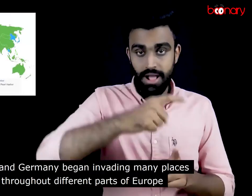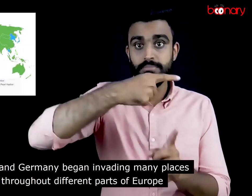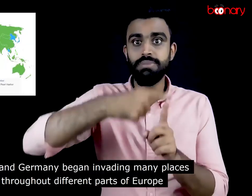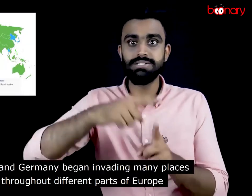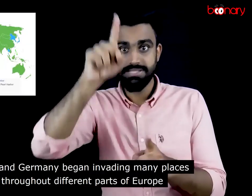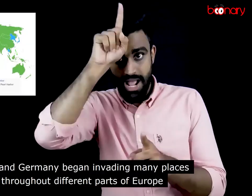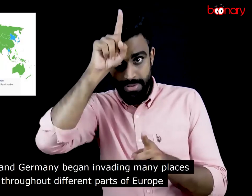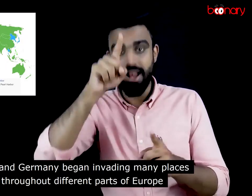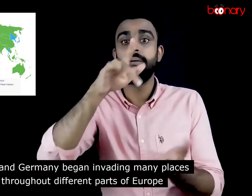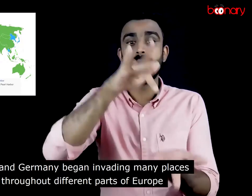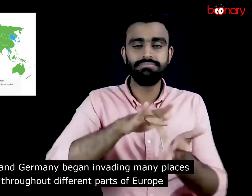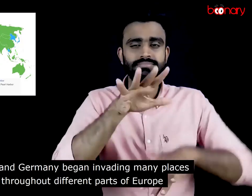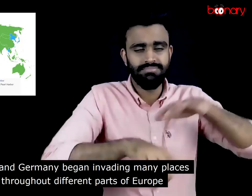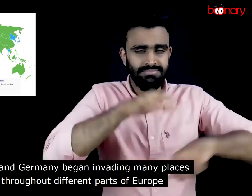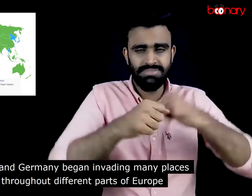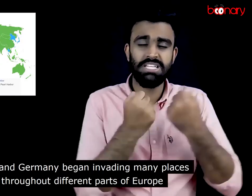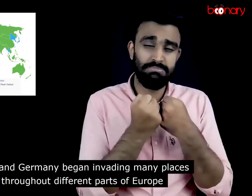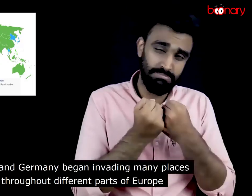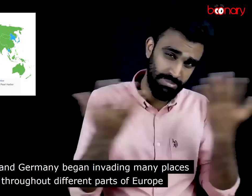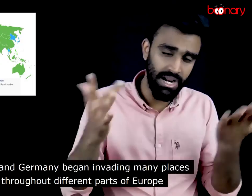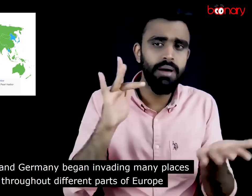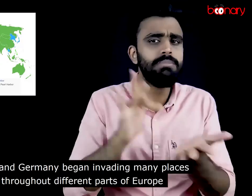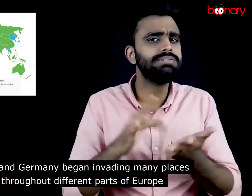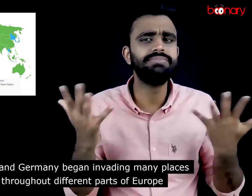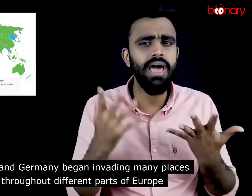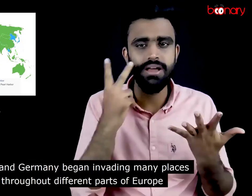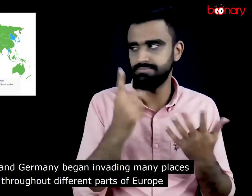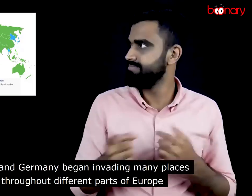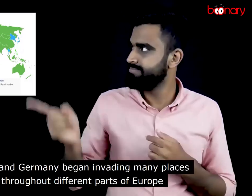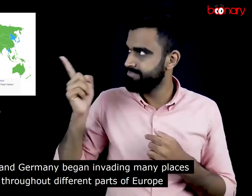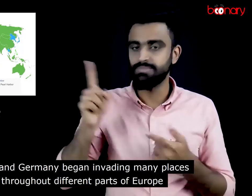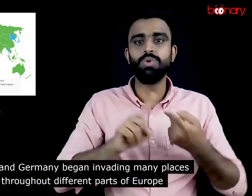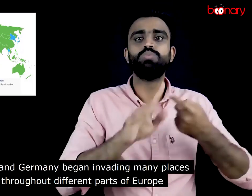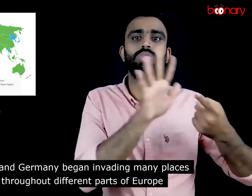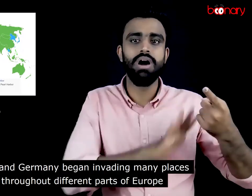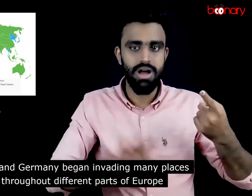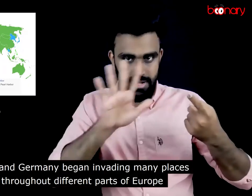Italy and Germany began invading many places throughout different parts of Europe,